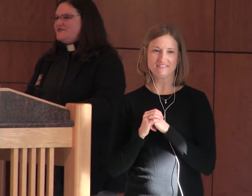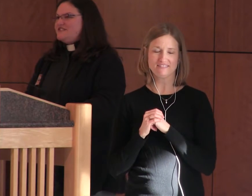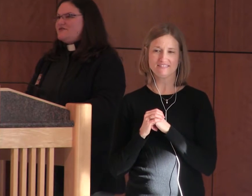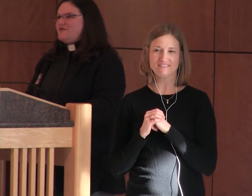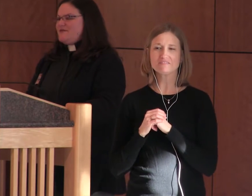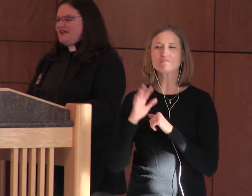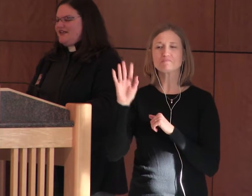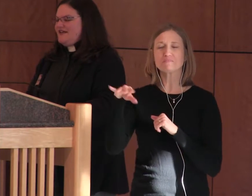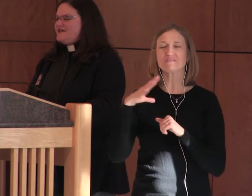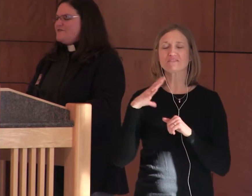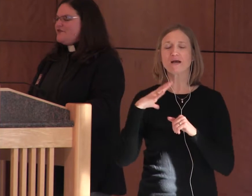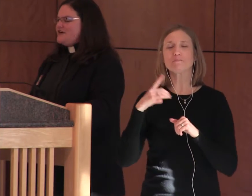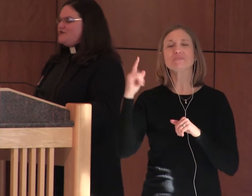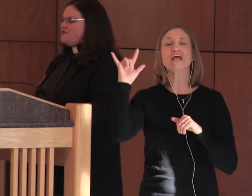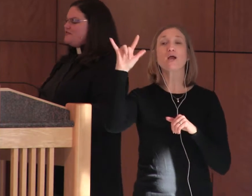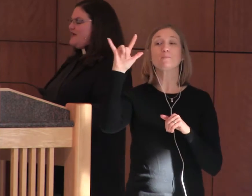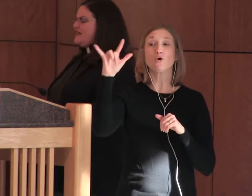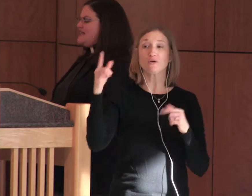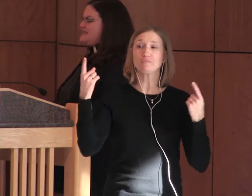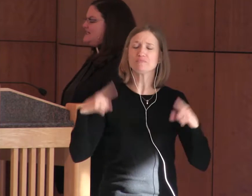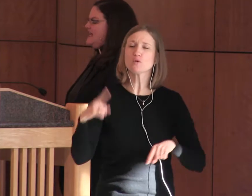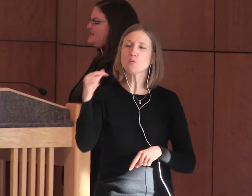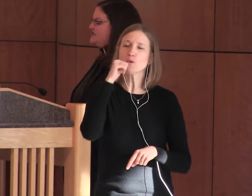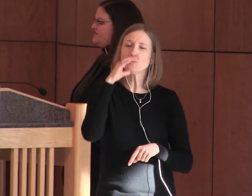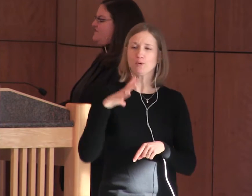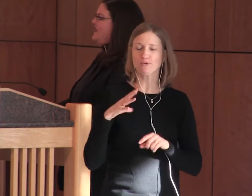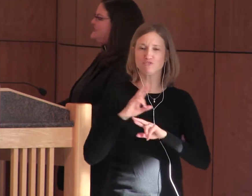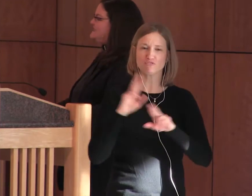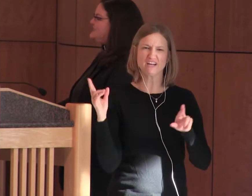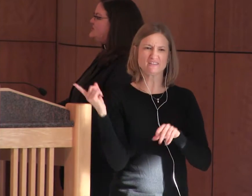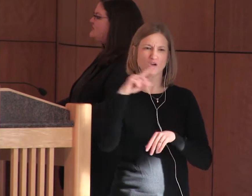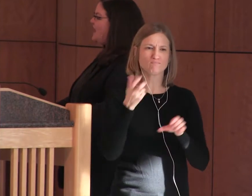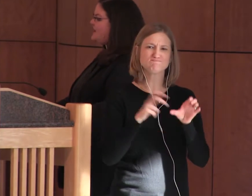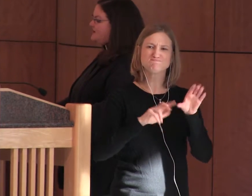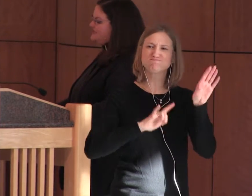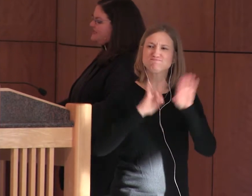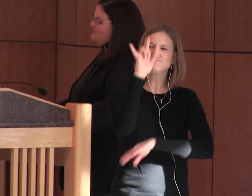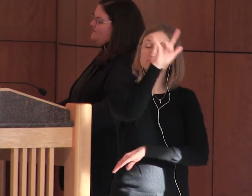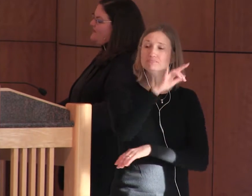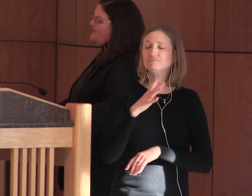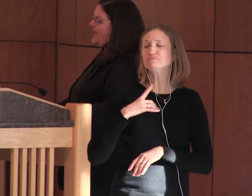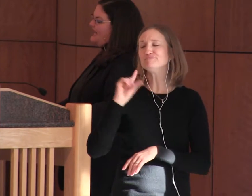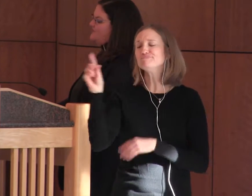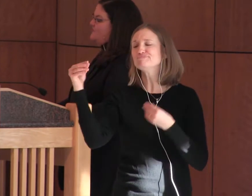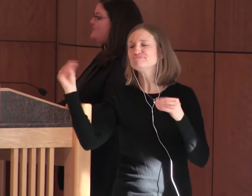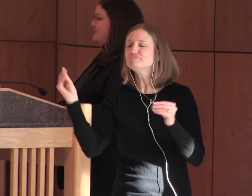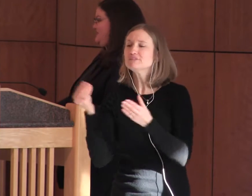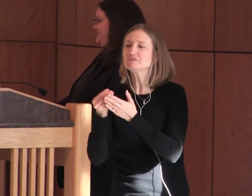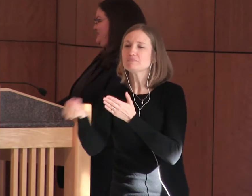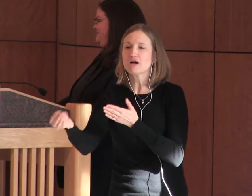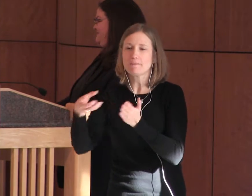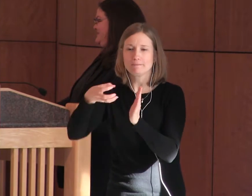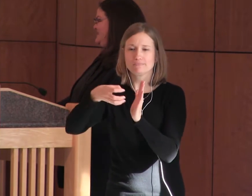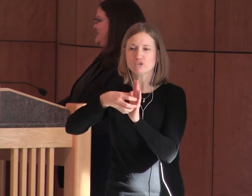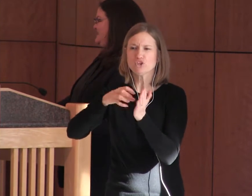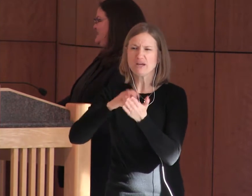You see, there was a woman in the airport who was waiting to catch a flight, and she bought herself a bag of